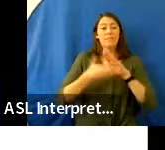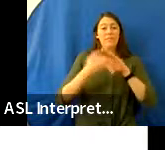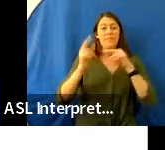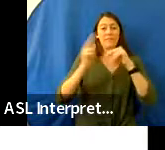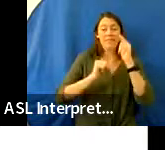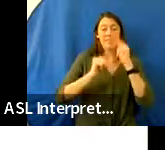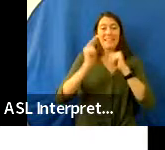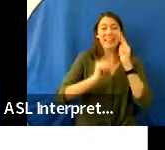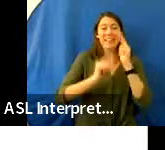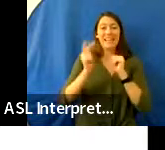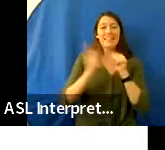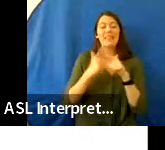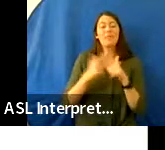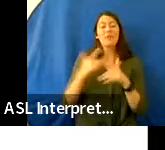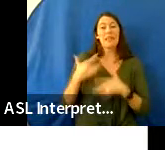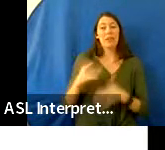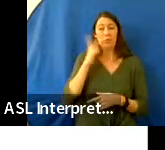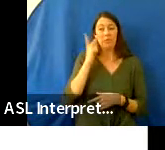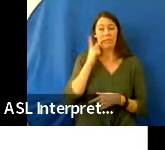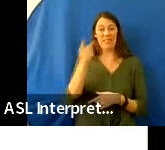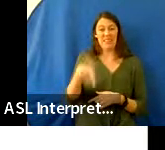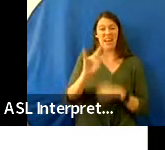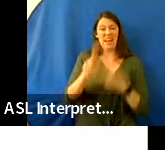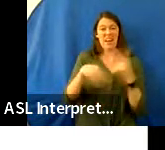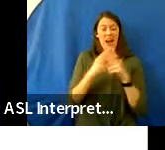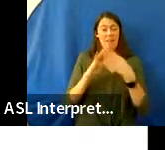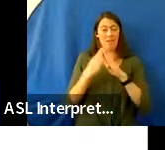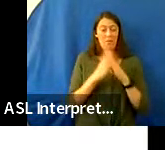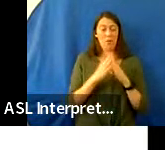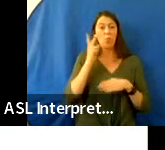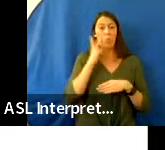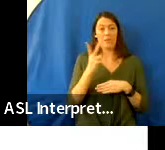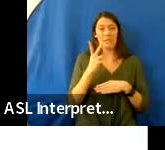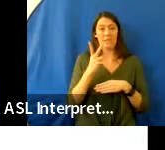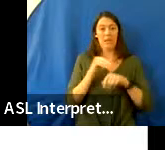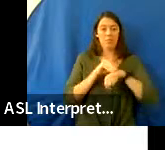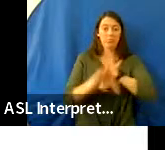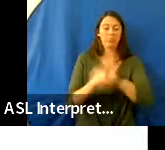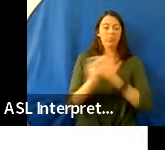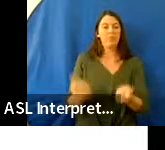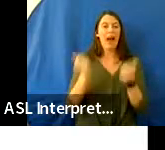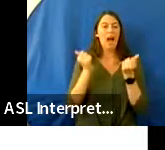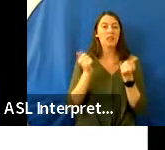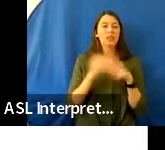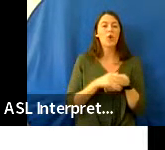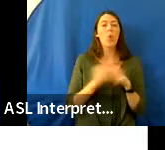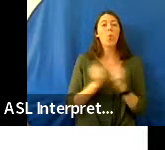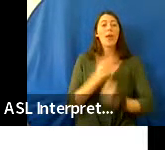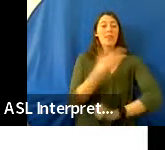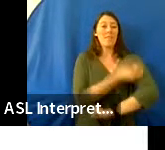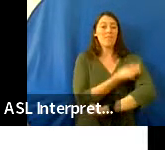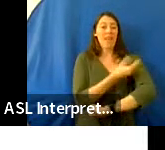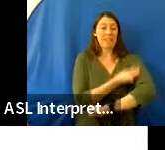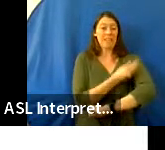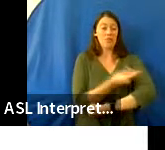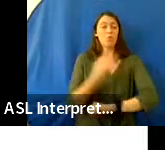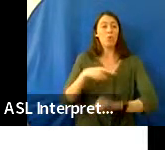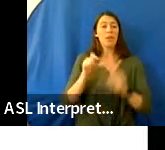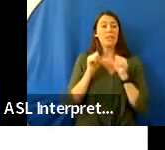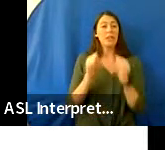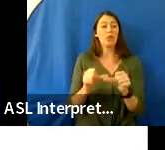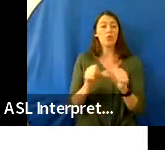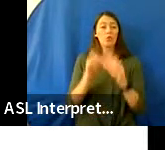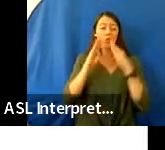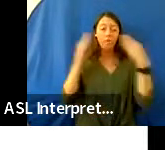there's outbreaks in those settings. And for our vaccinations unit, we continue to focus on the remaining unvaccinated in our county.